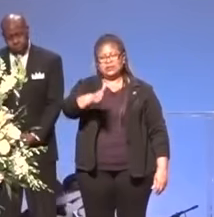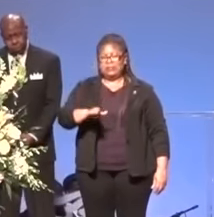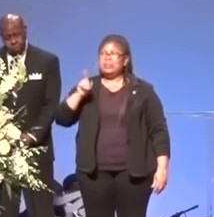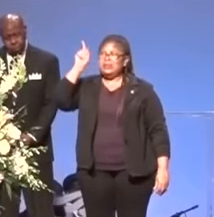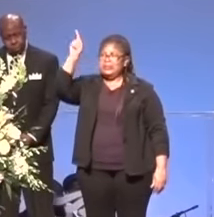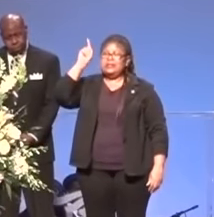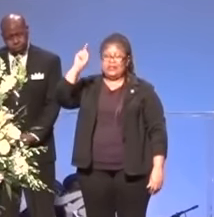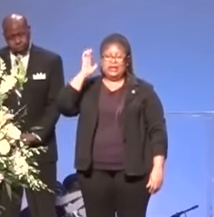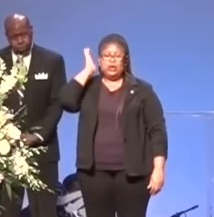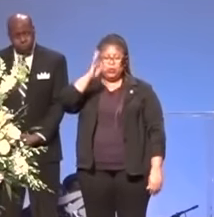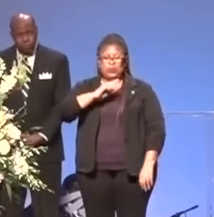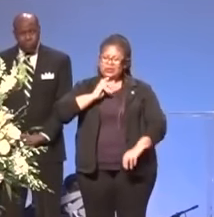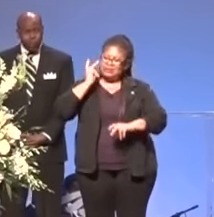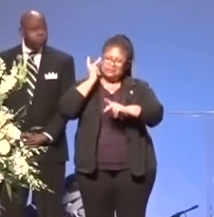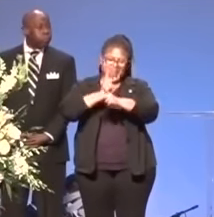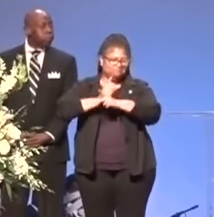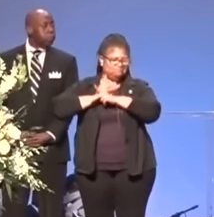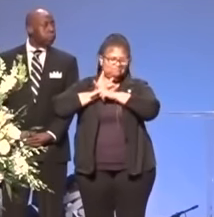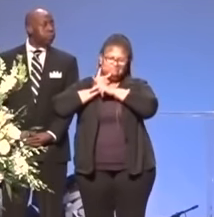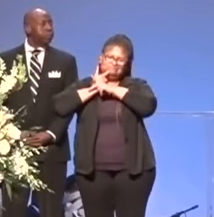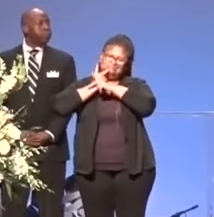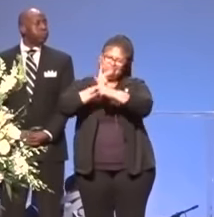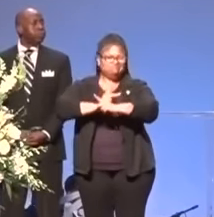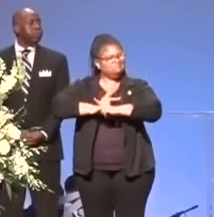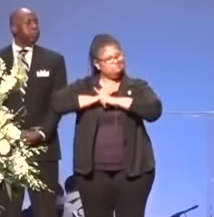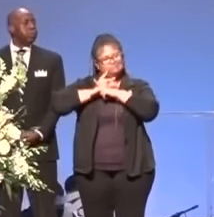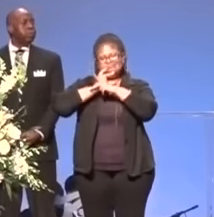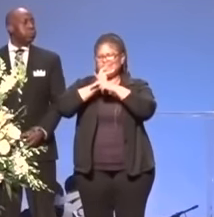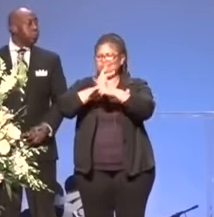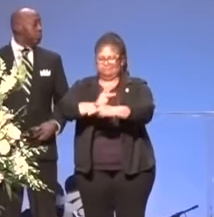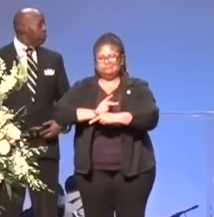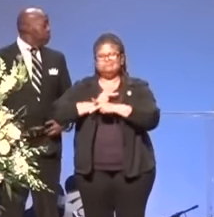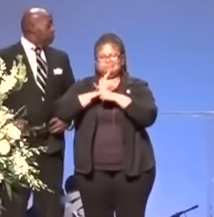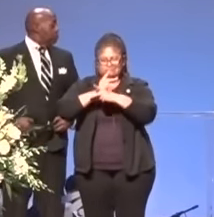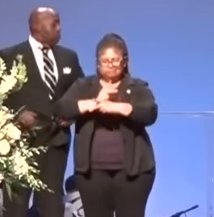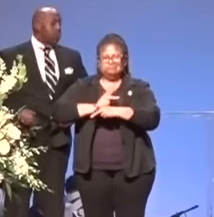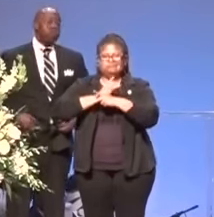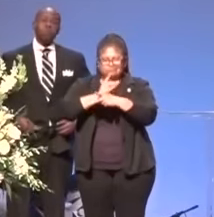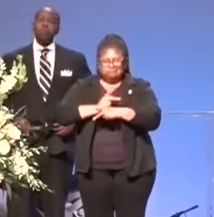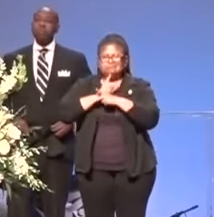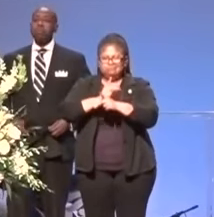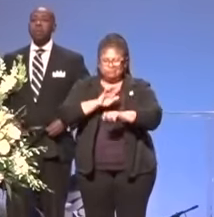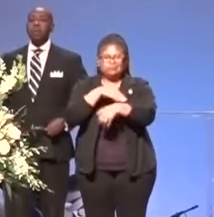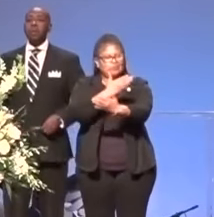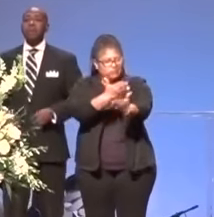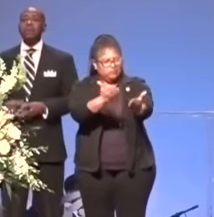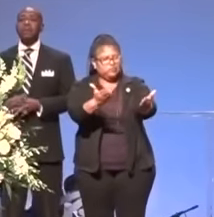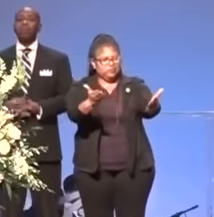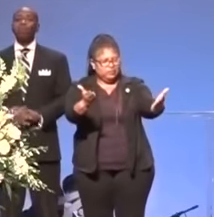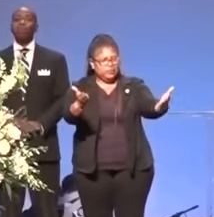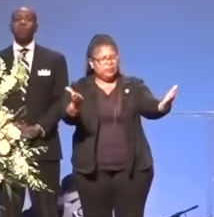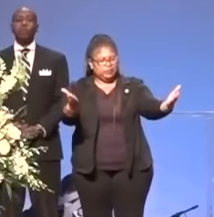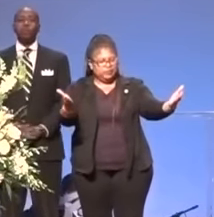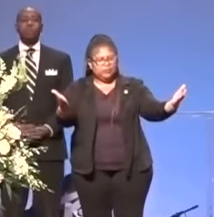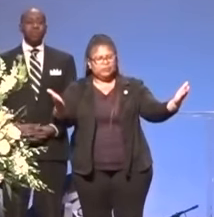he will take care of of you.